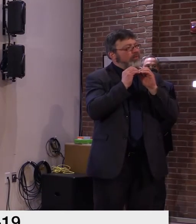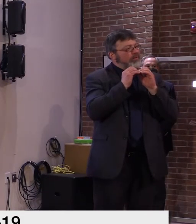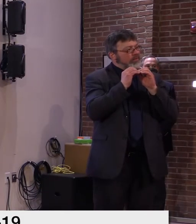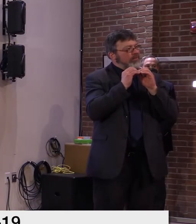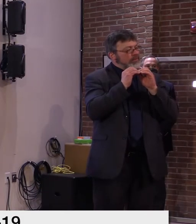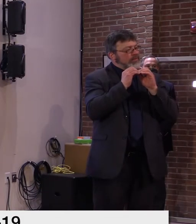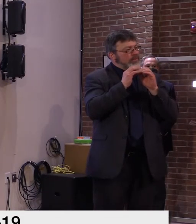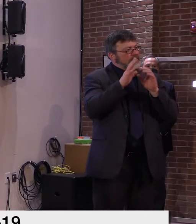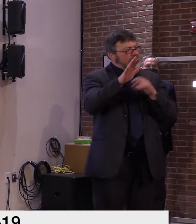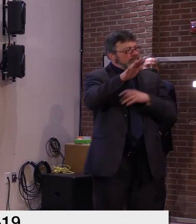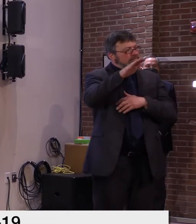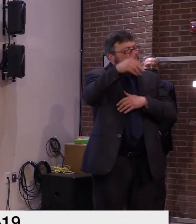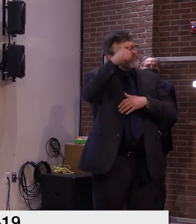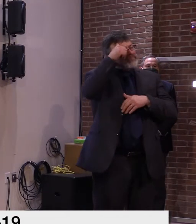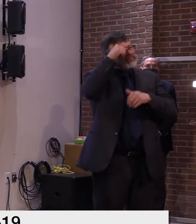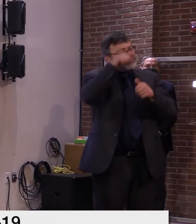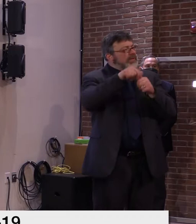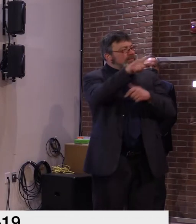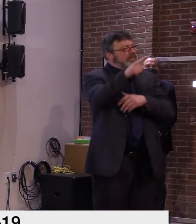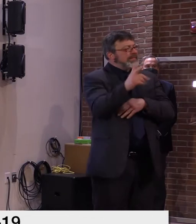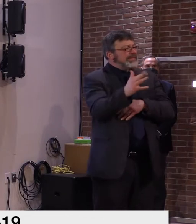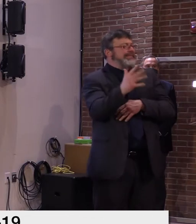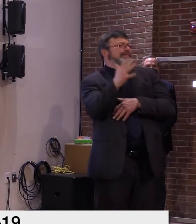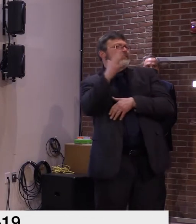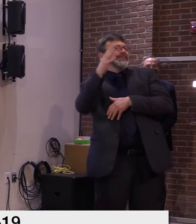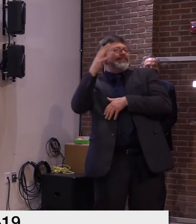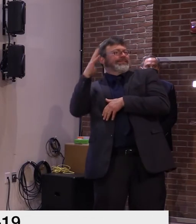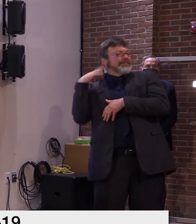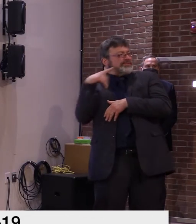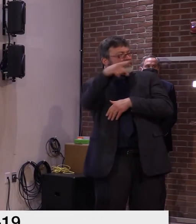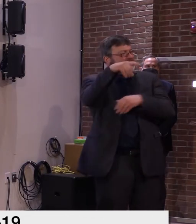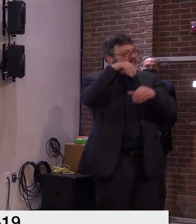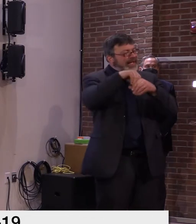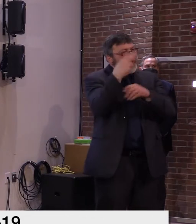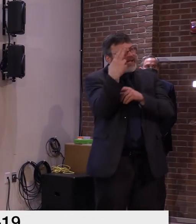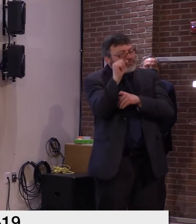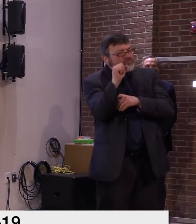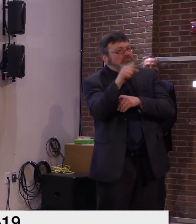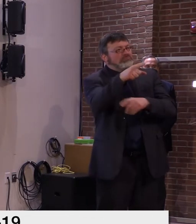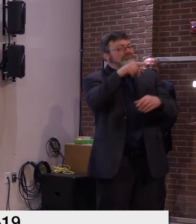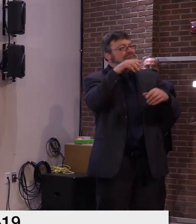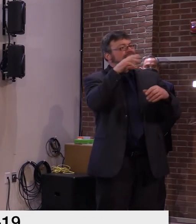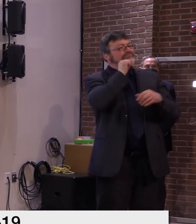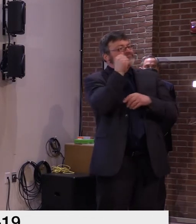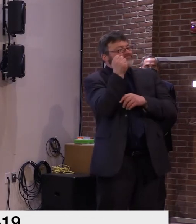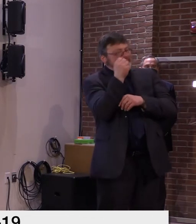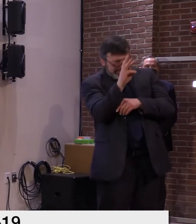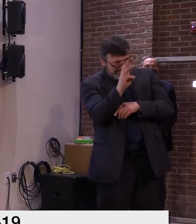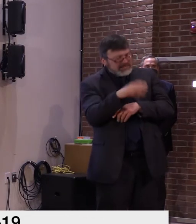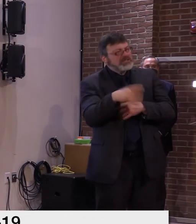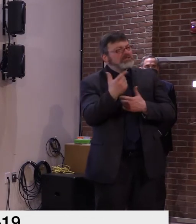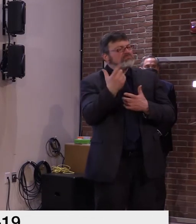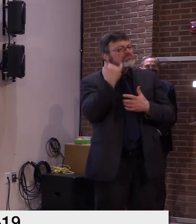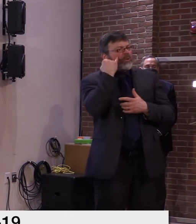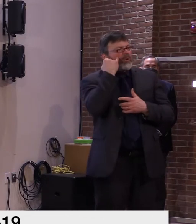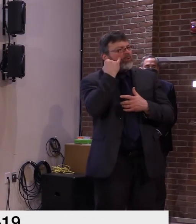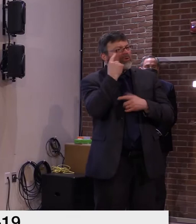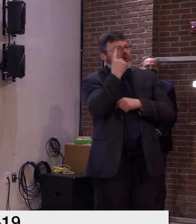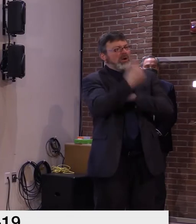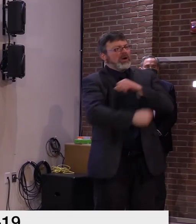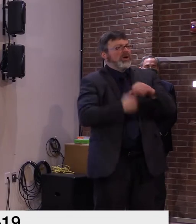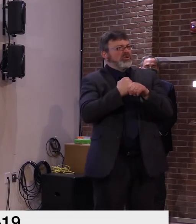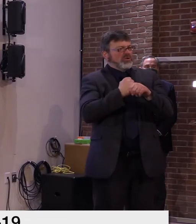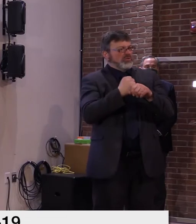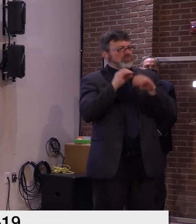friends, developing new hobbies and interests, venturing out, and benefiting from all the connections and interactions, informal and